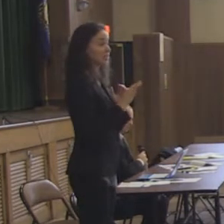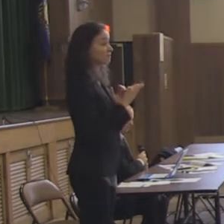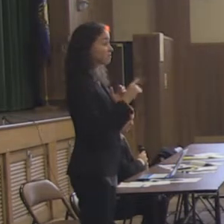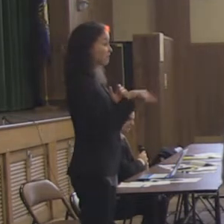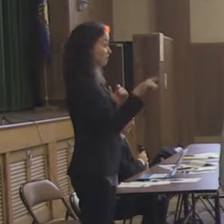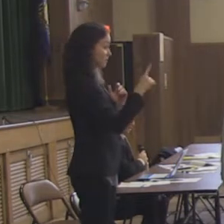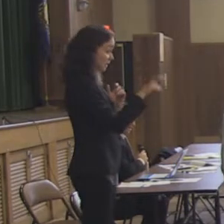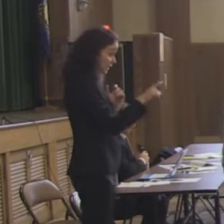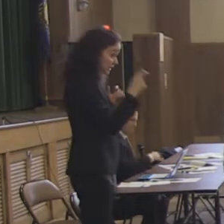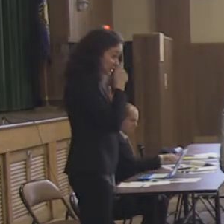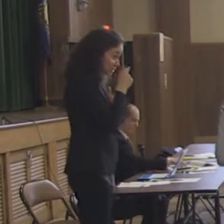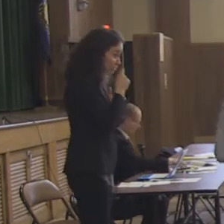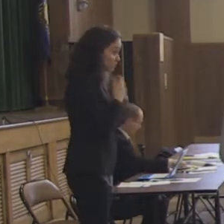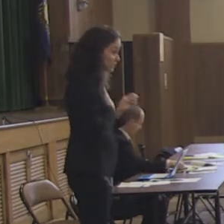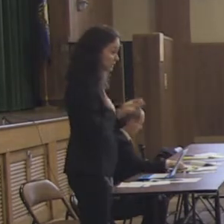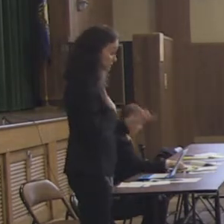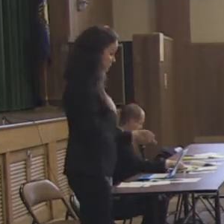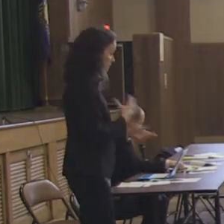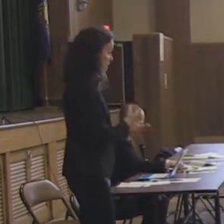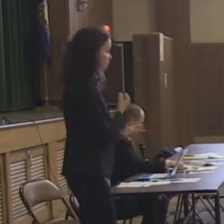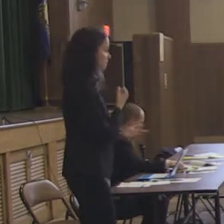So